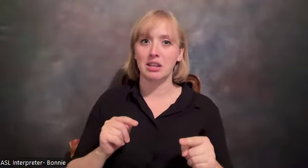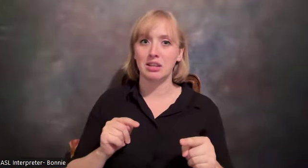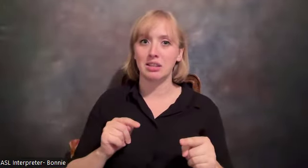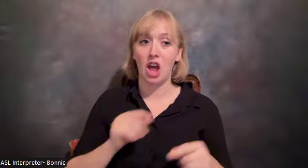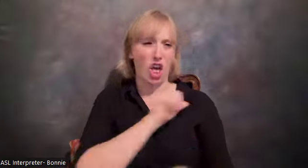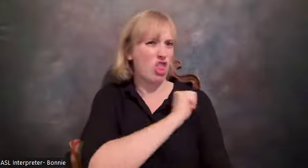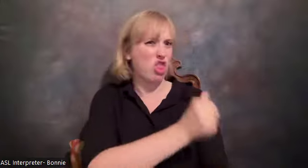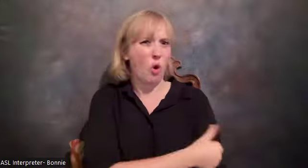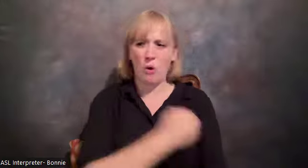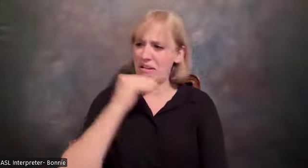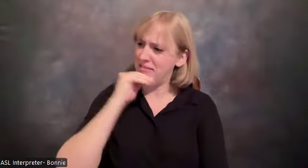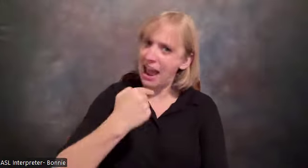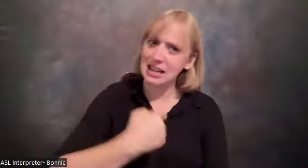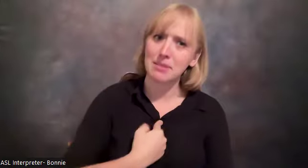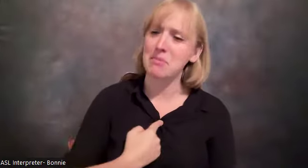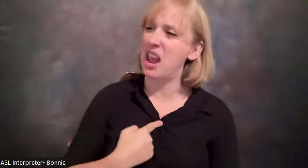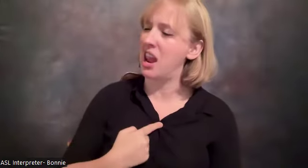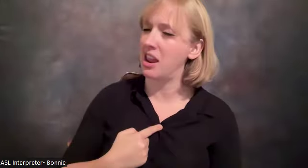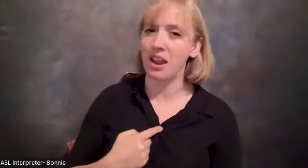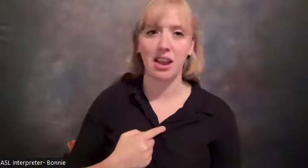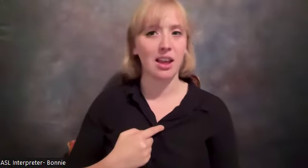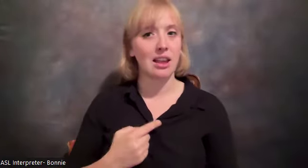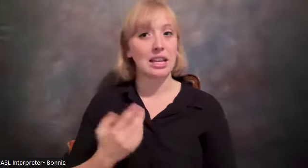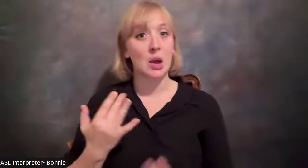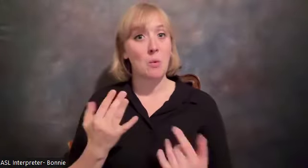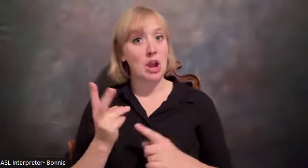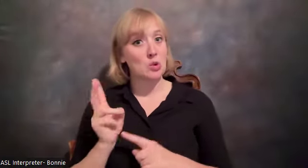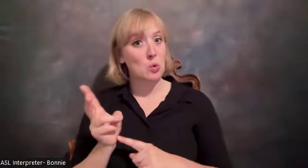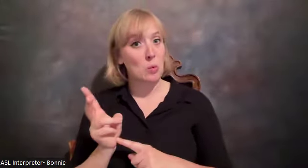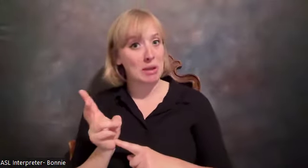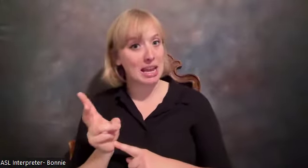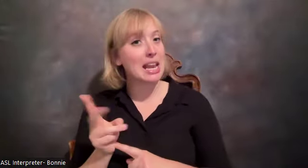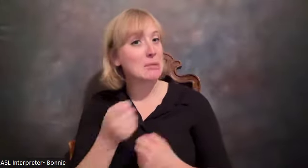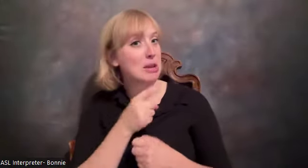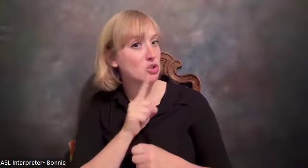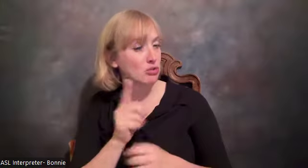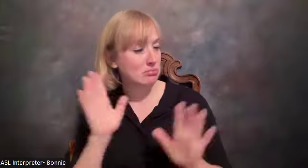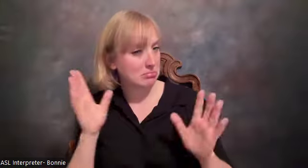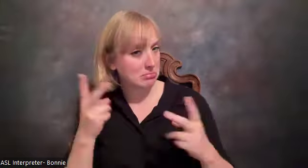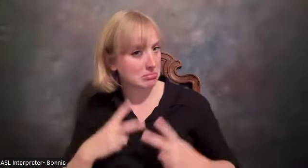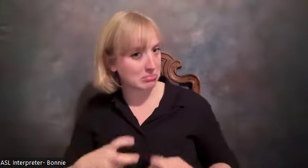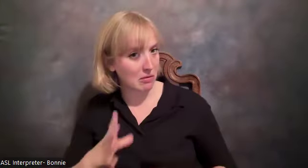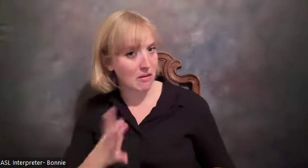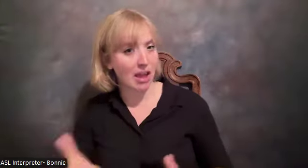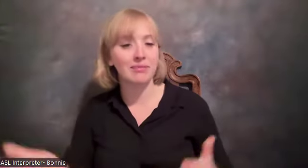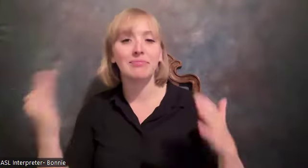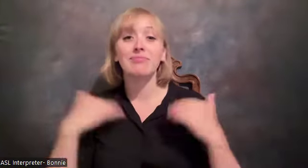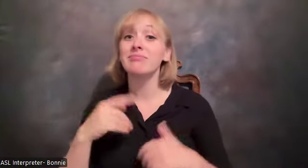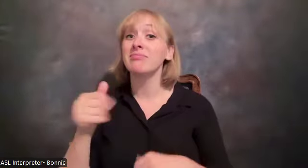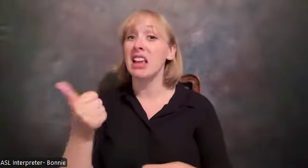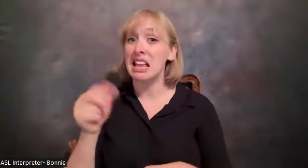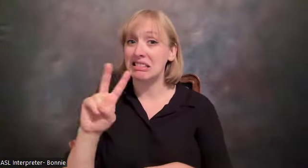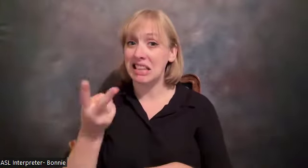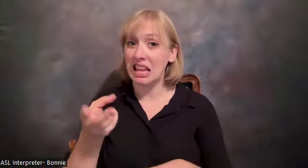had lied to me again, as far as I was concerned. I waited about 2 minutes just to make sure. And I took another